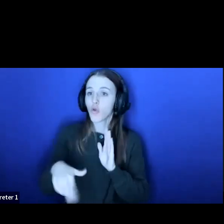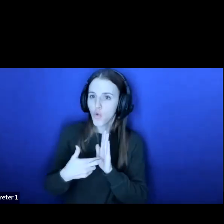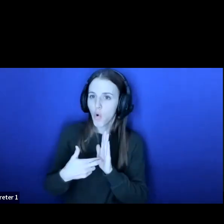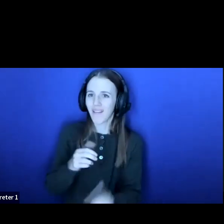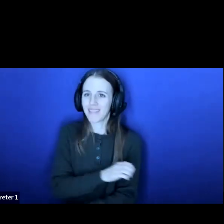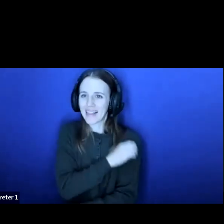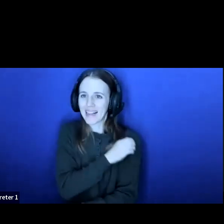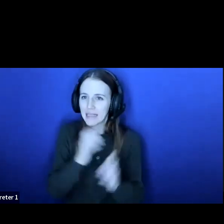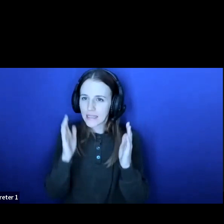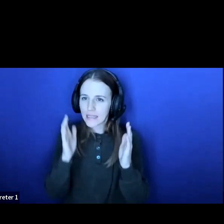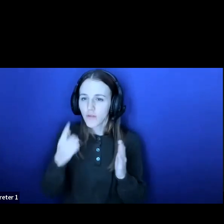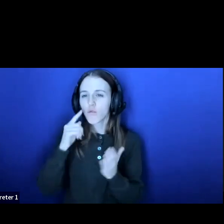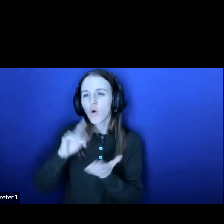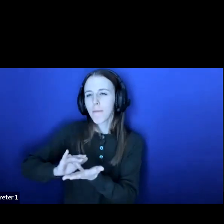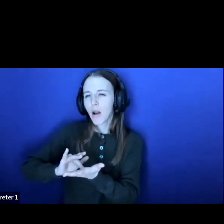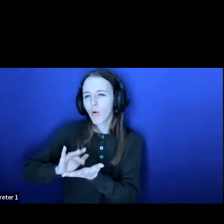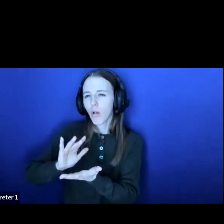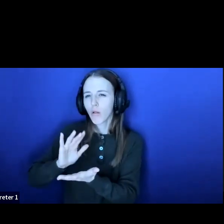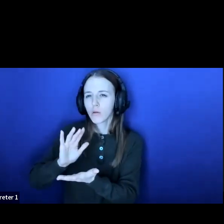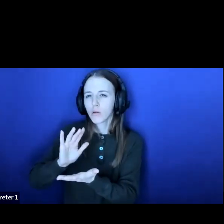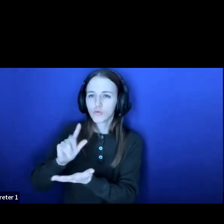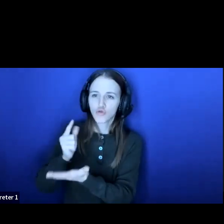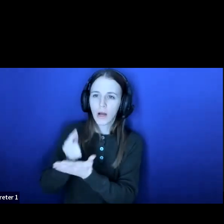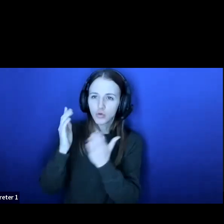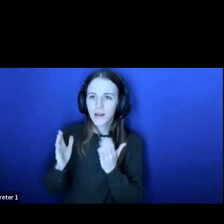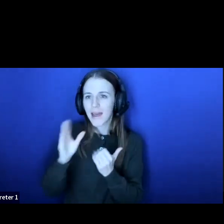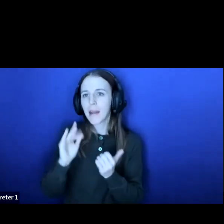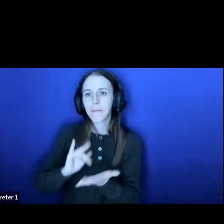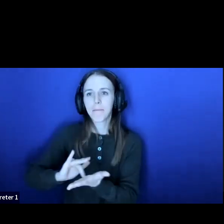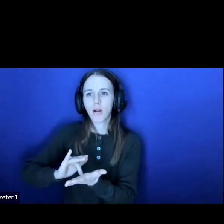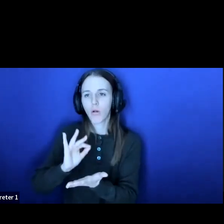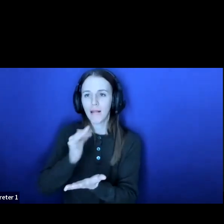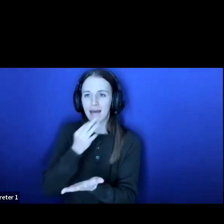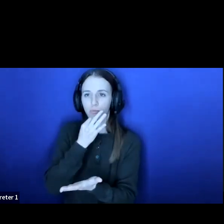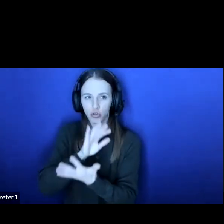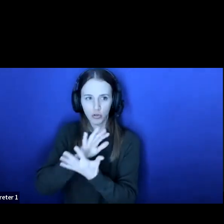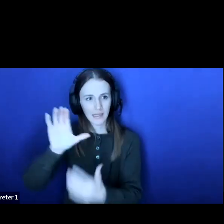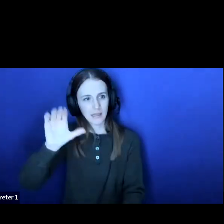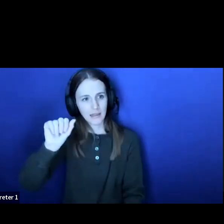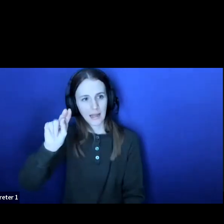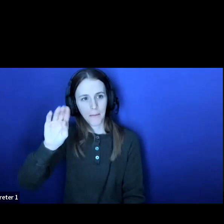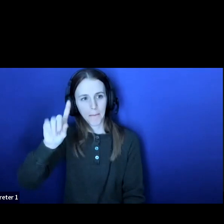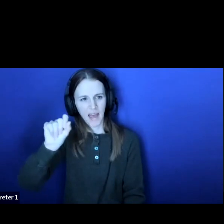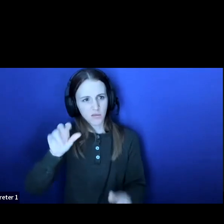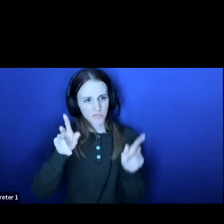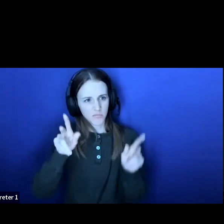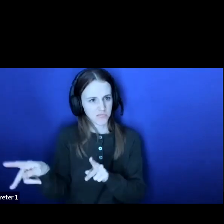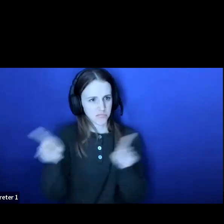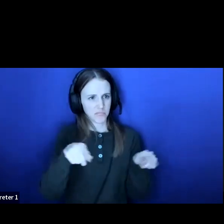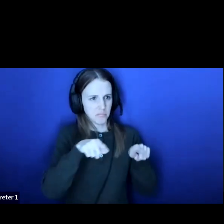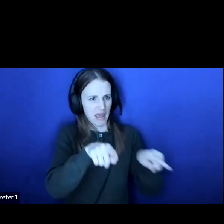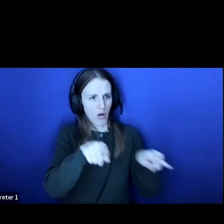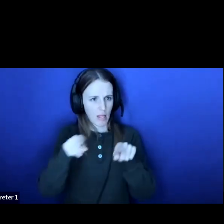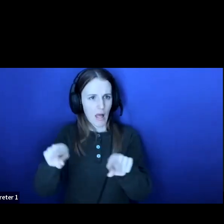Indian medical graduate, as well as the role of medical expert in CANMATS. So there's a lot of parallels between them. And these disability